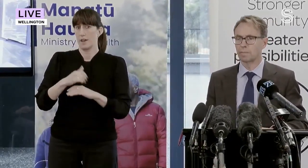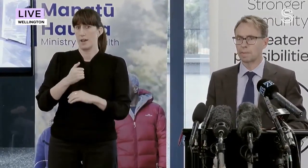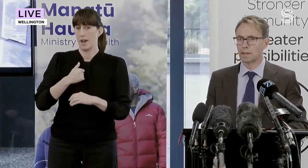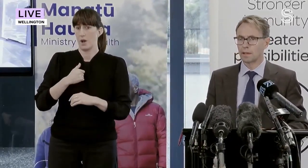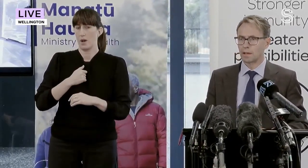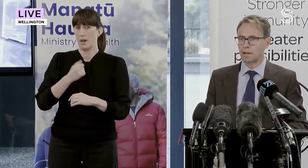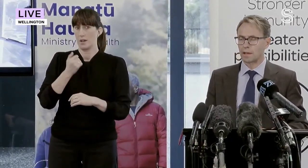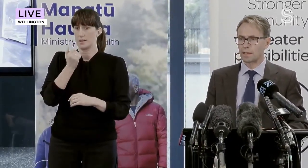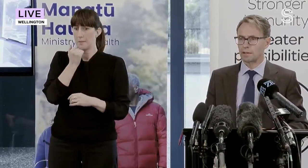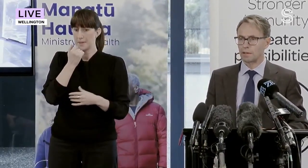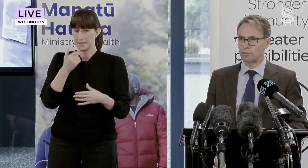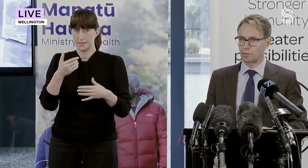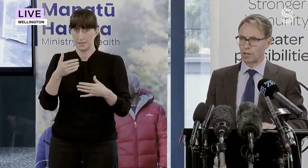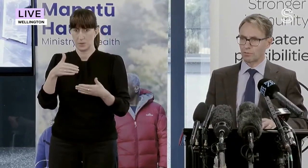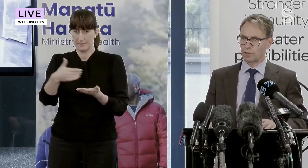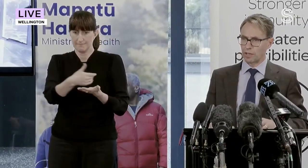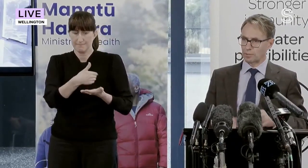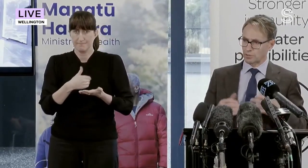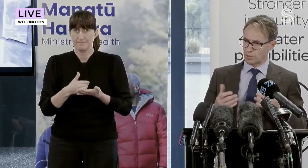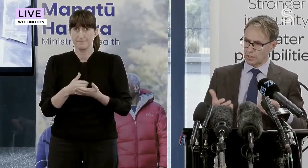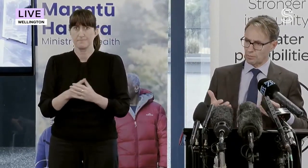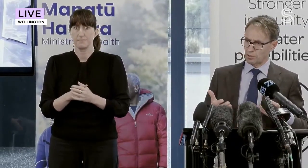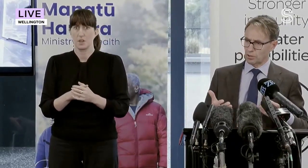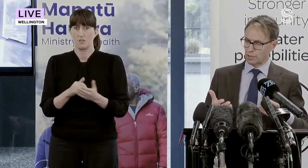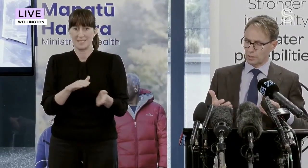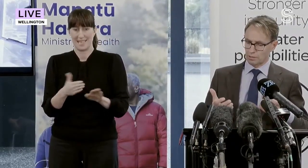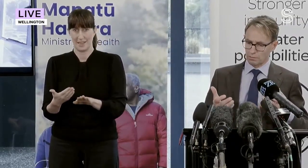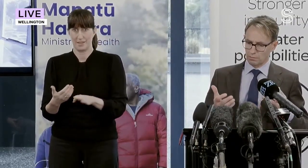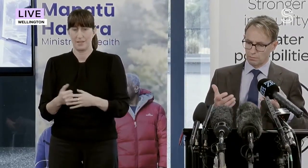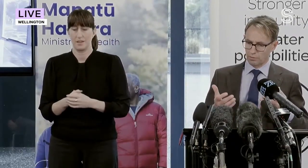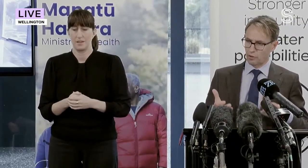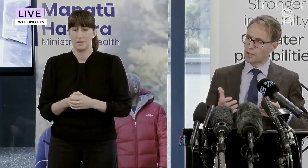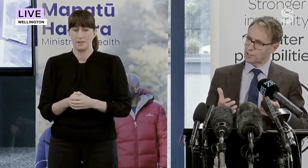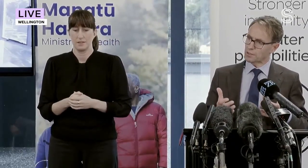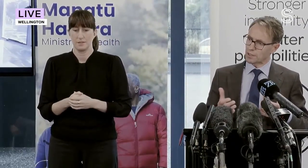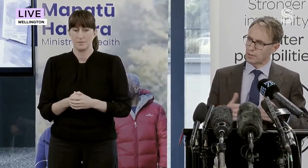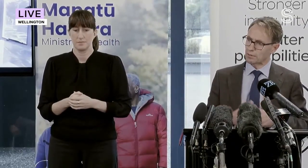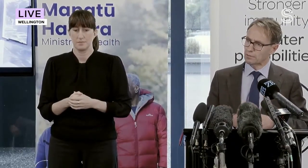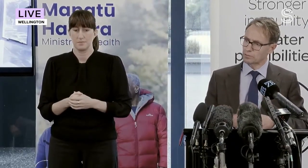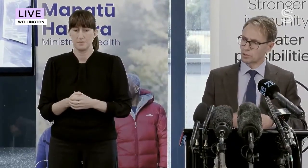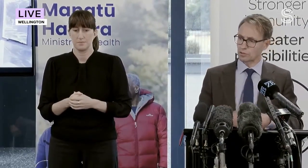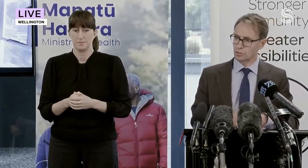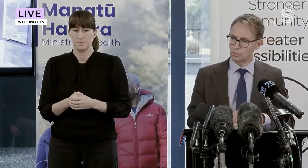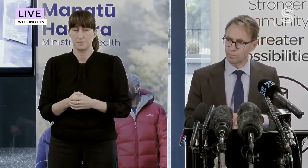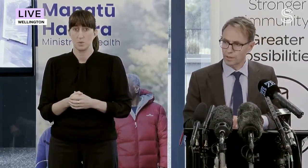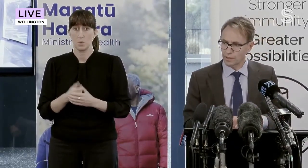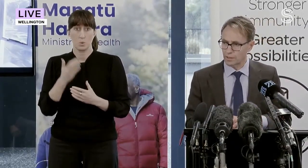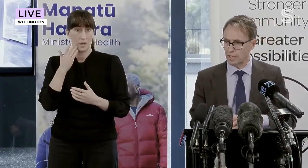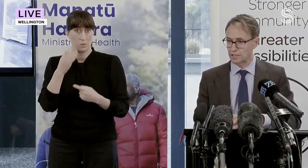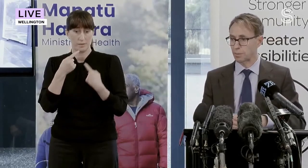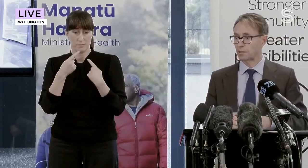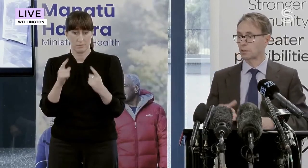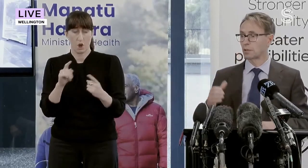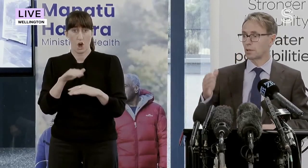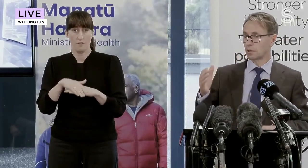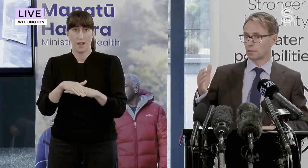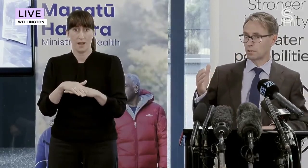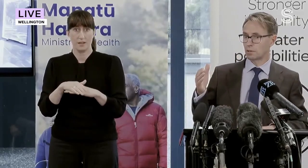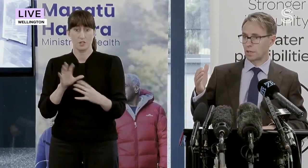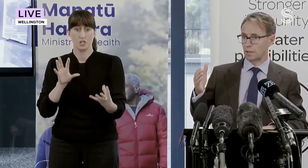every one of the numbers that we're now providing in our total has